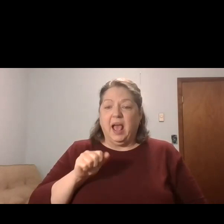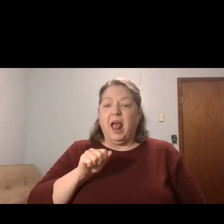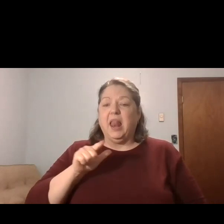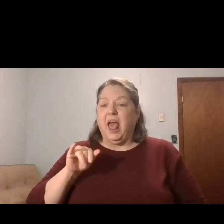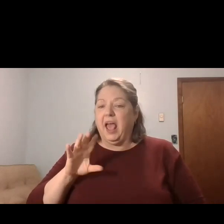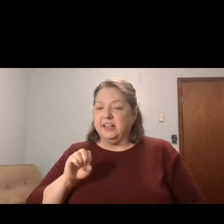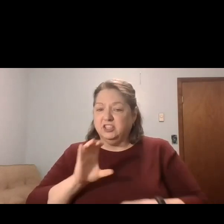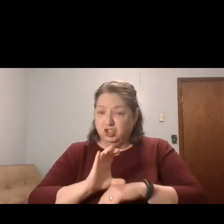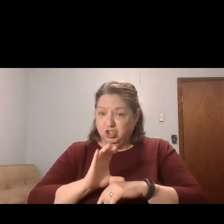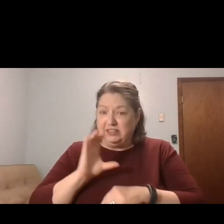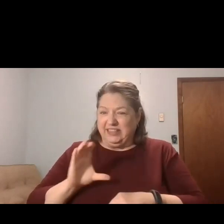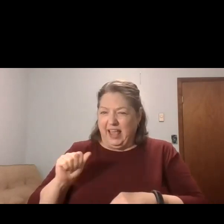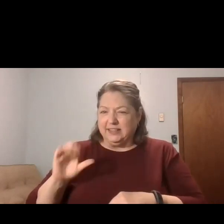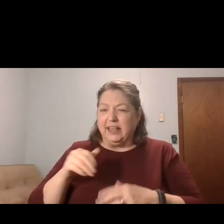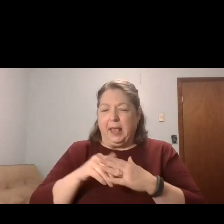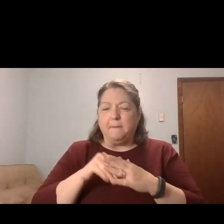is